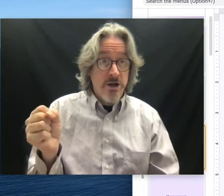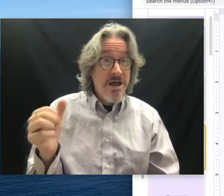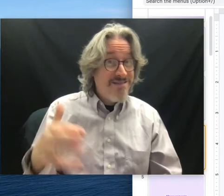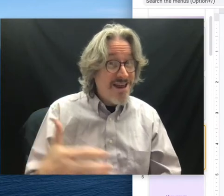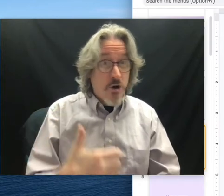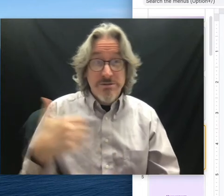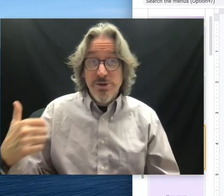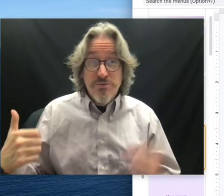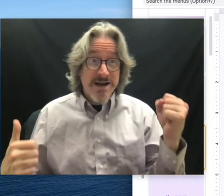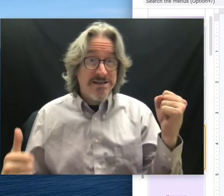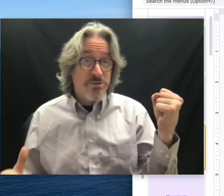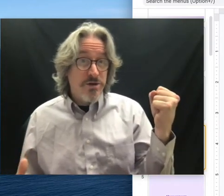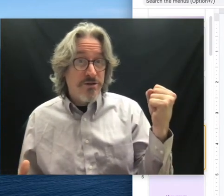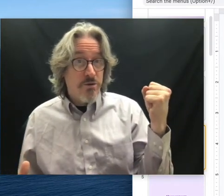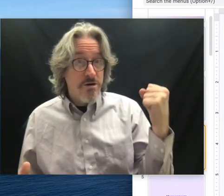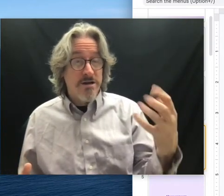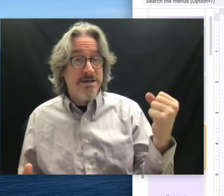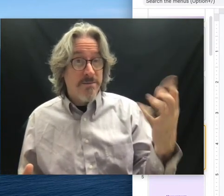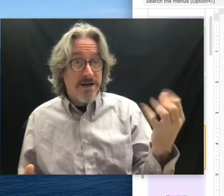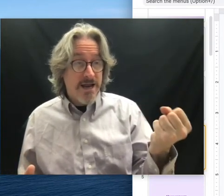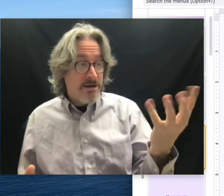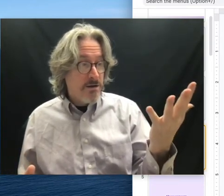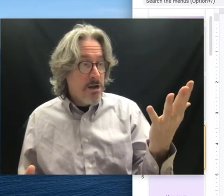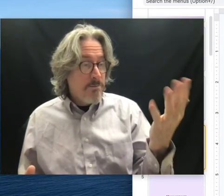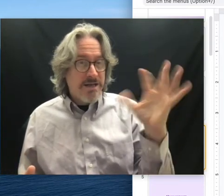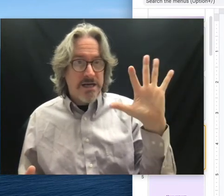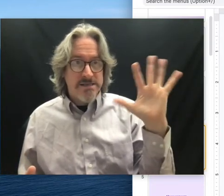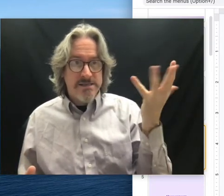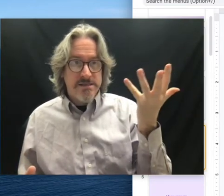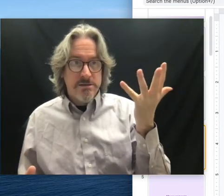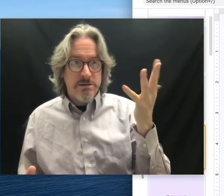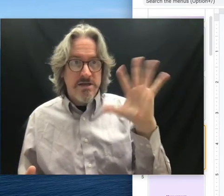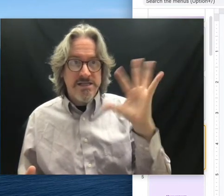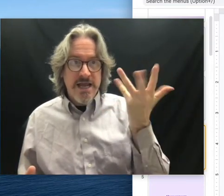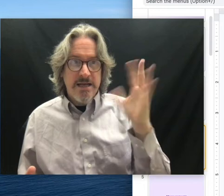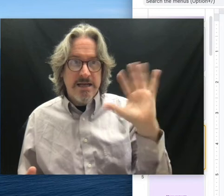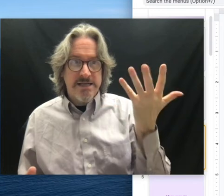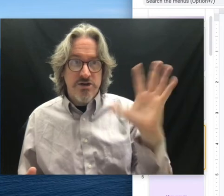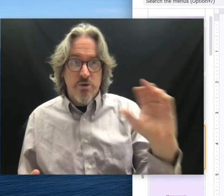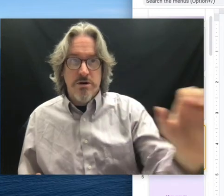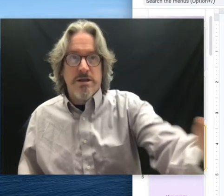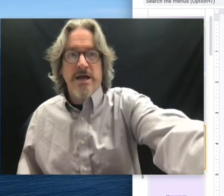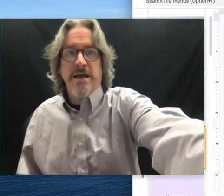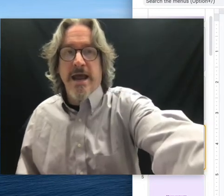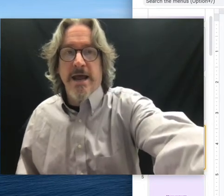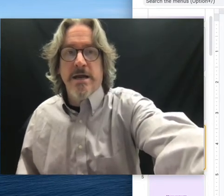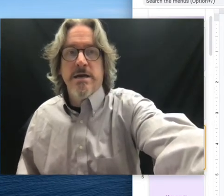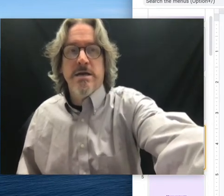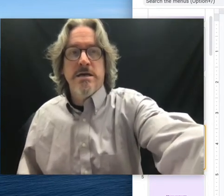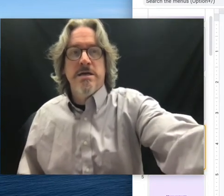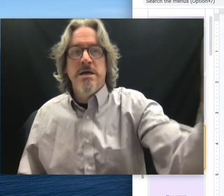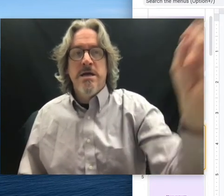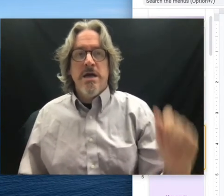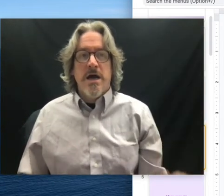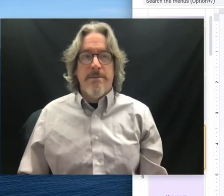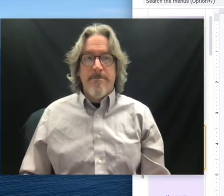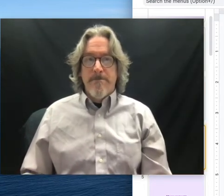hand, then also practice with your non-dominant hand, because this hand gets ignored a lot,